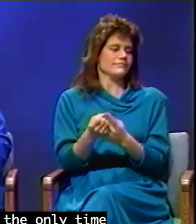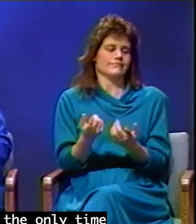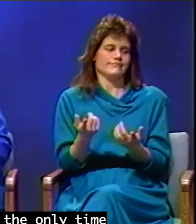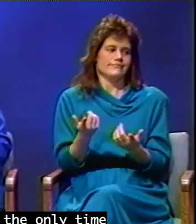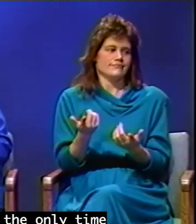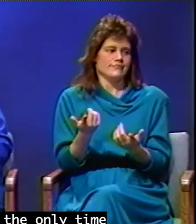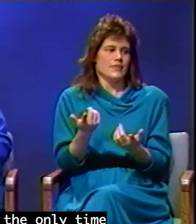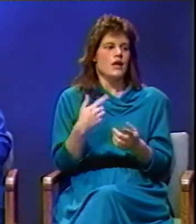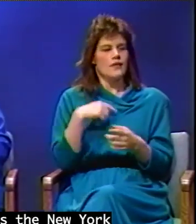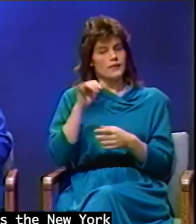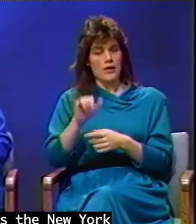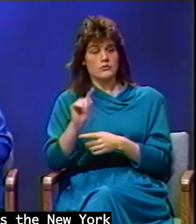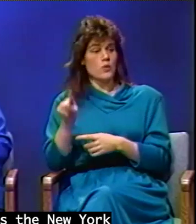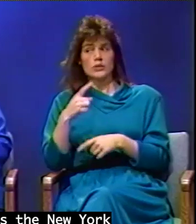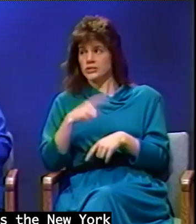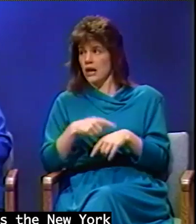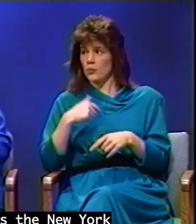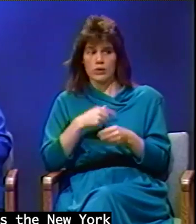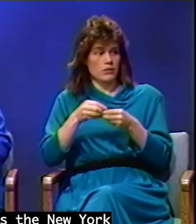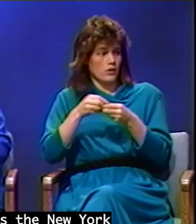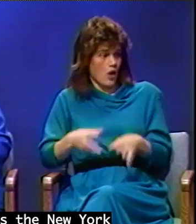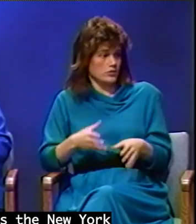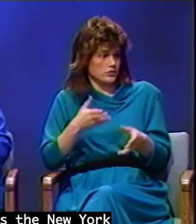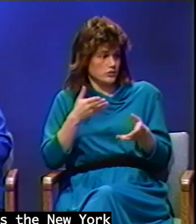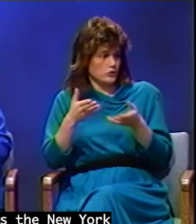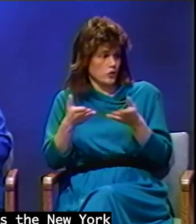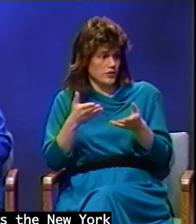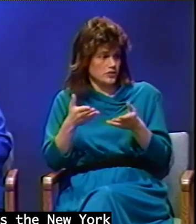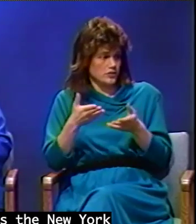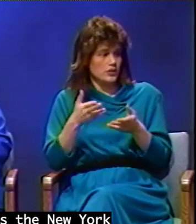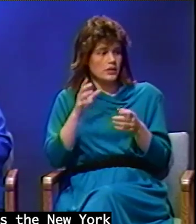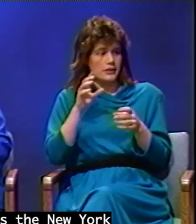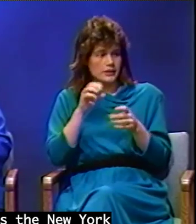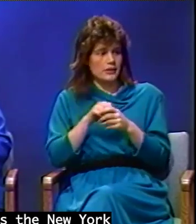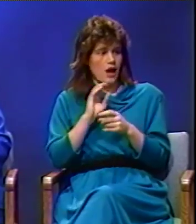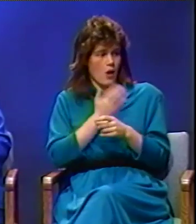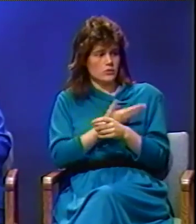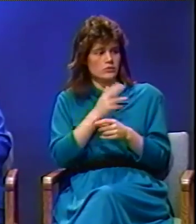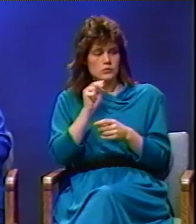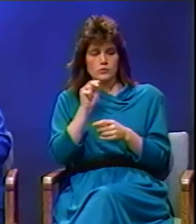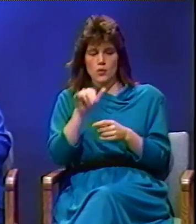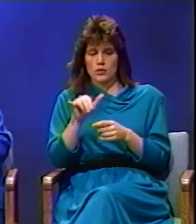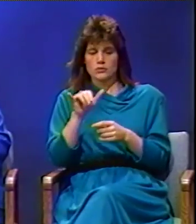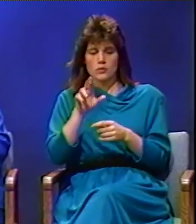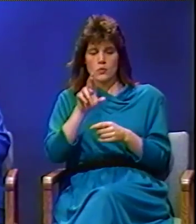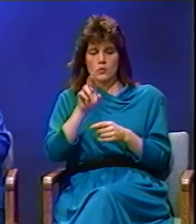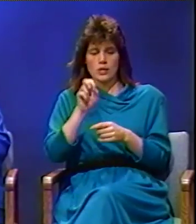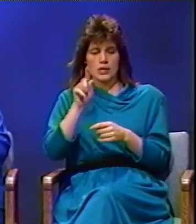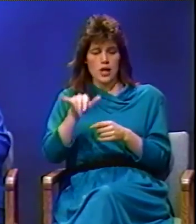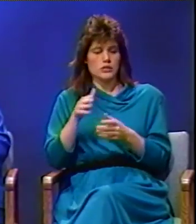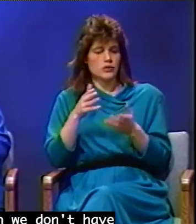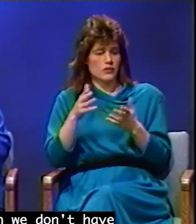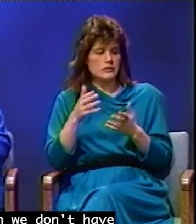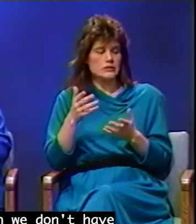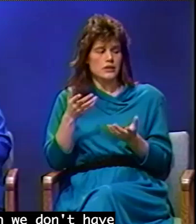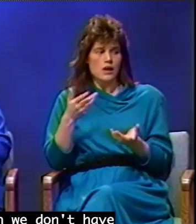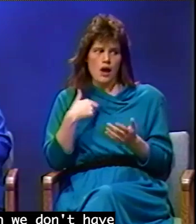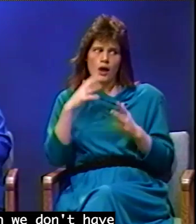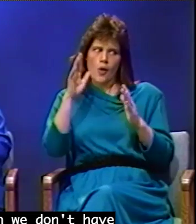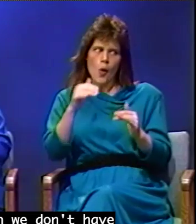have lost service as far as the New York Relay Center is concerned, and I would certainly hope that then we don't have a